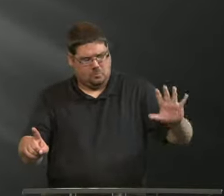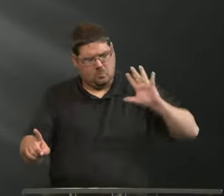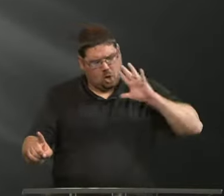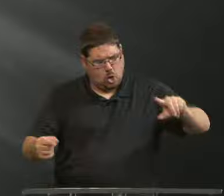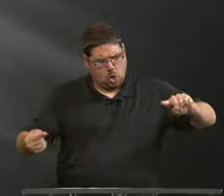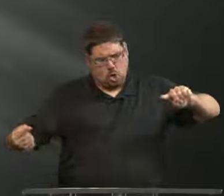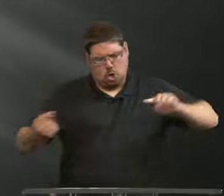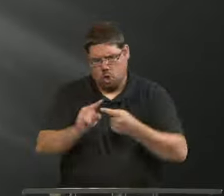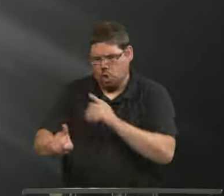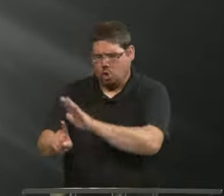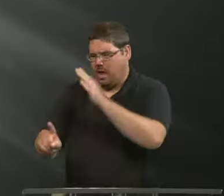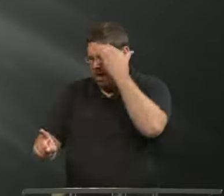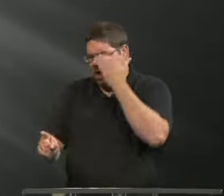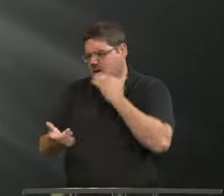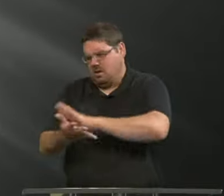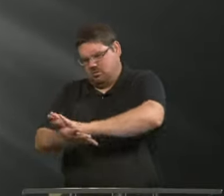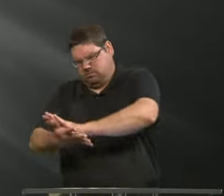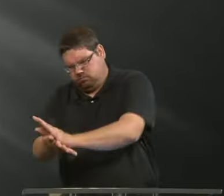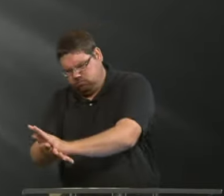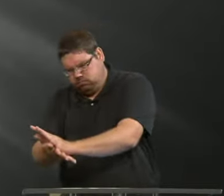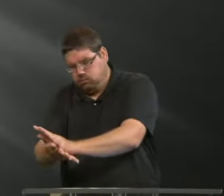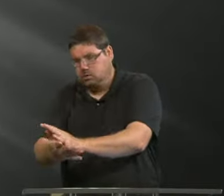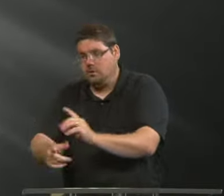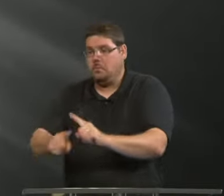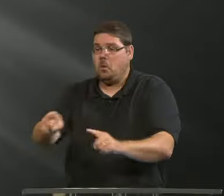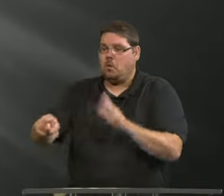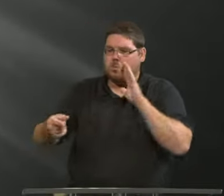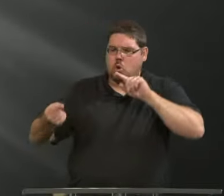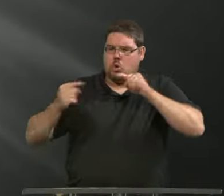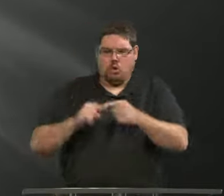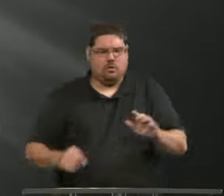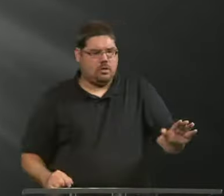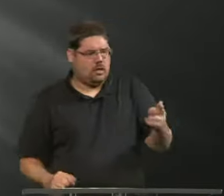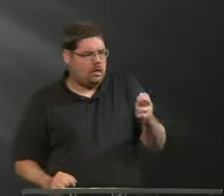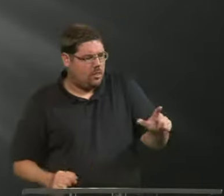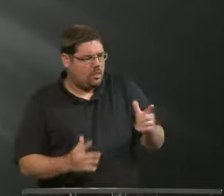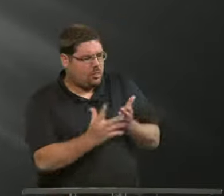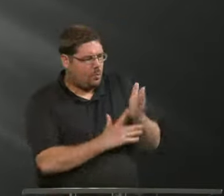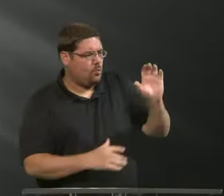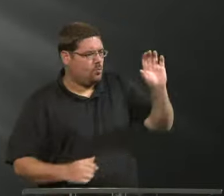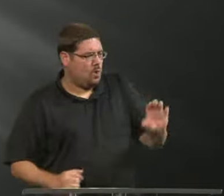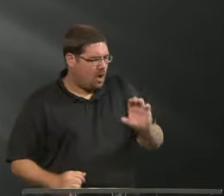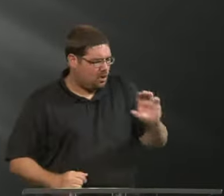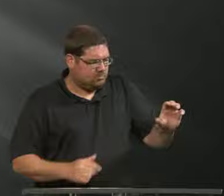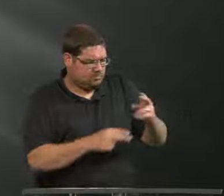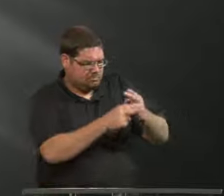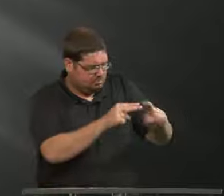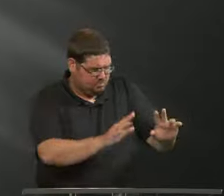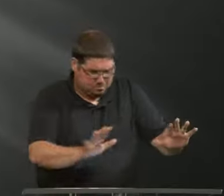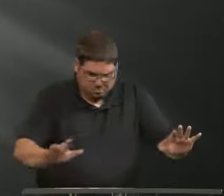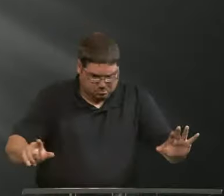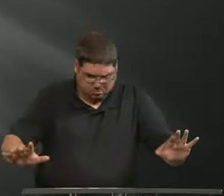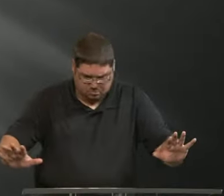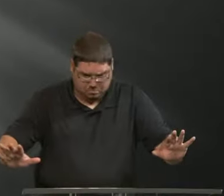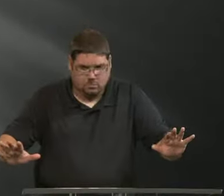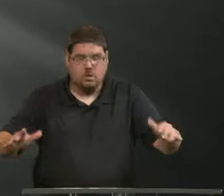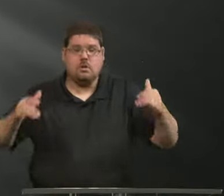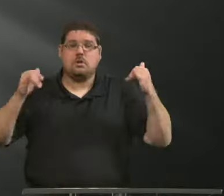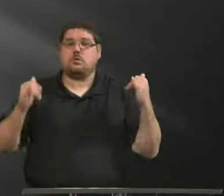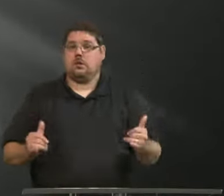how Eve's seed would actually bruise the head of Satan, and Satan would bruise the heel of